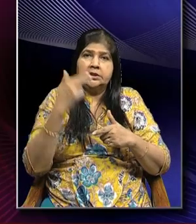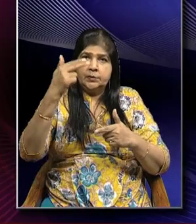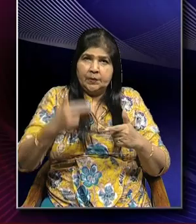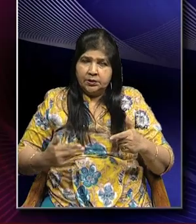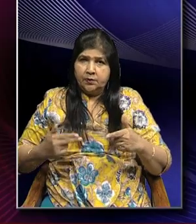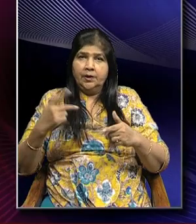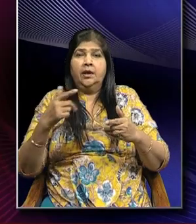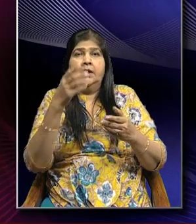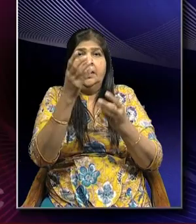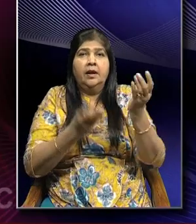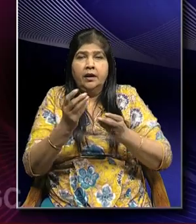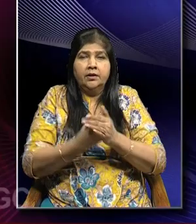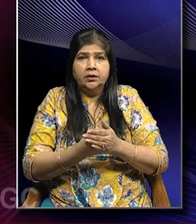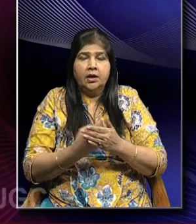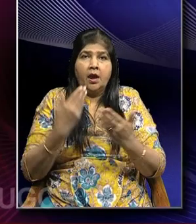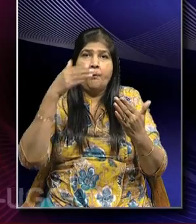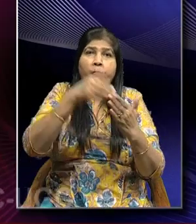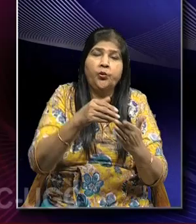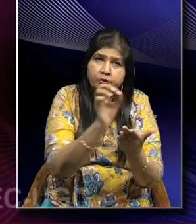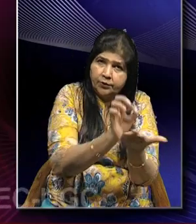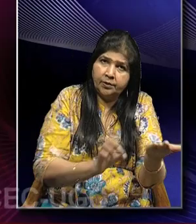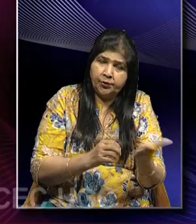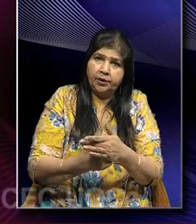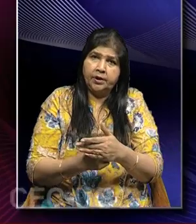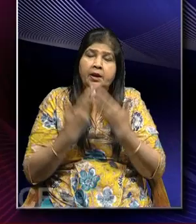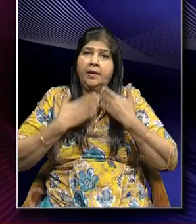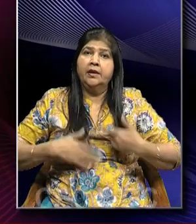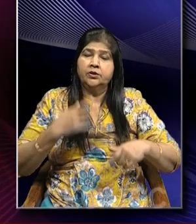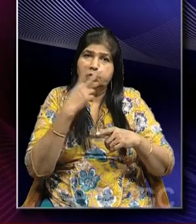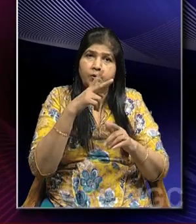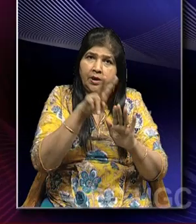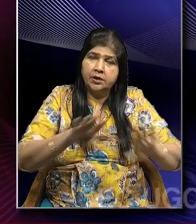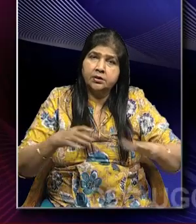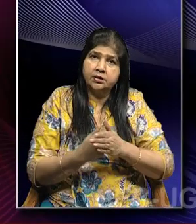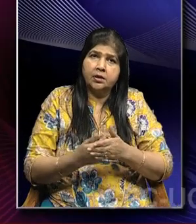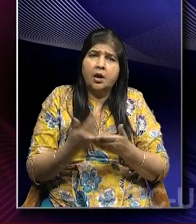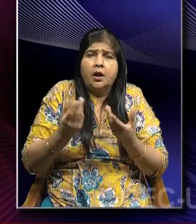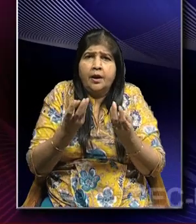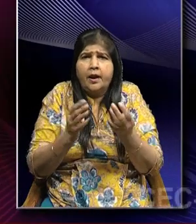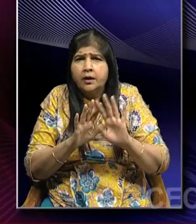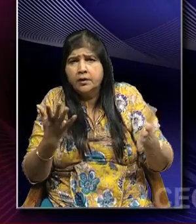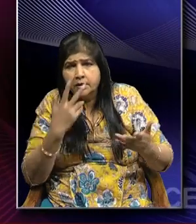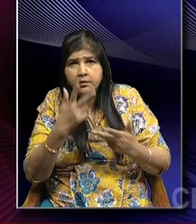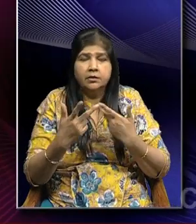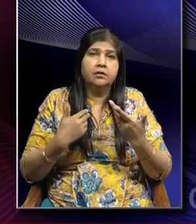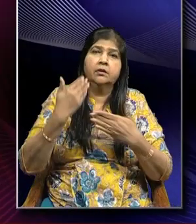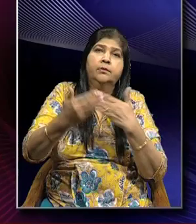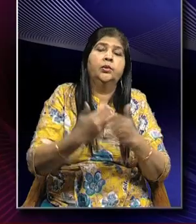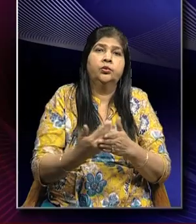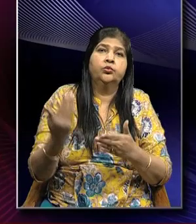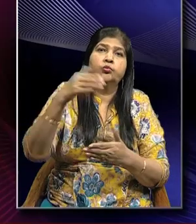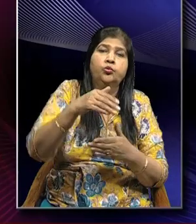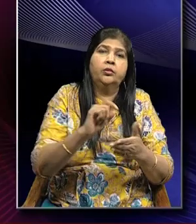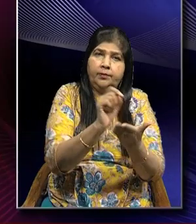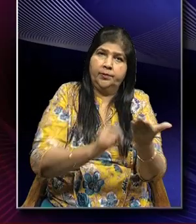the data and approach for reporting and assurance, that what is the data and the approach with which it is going